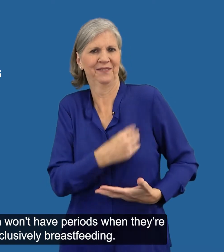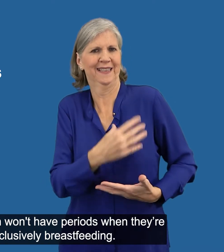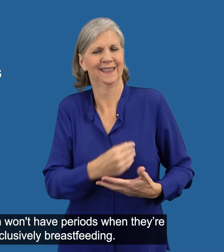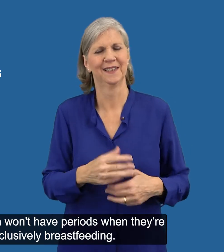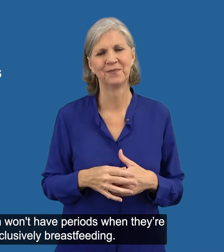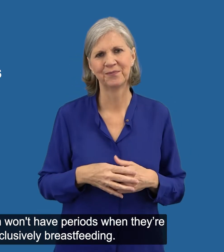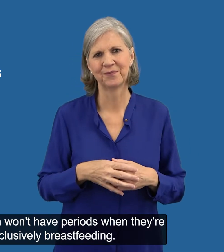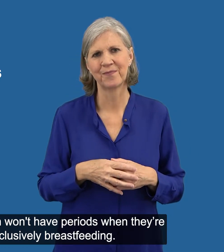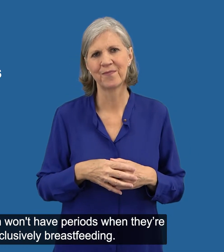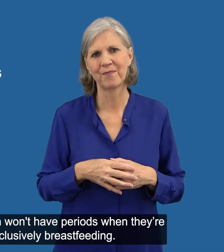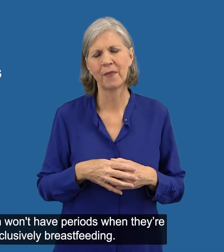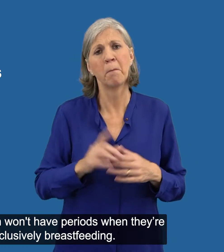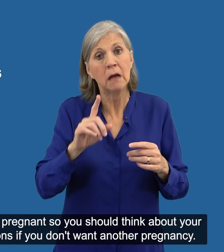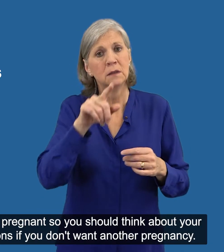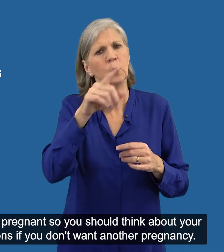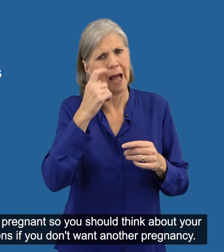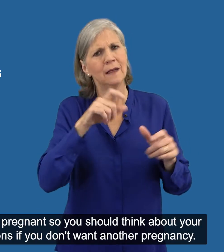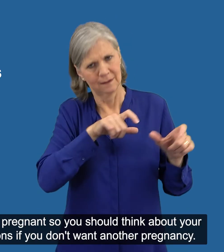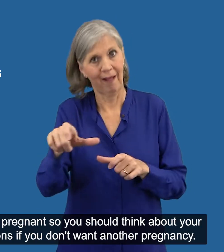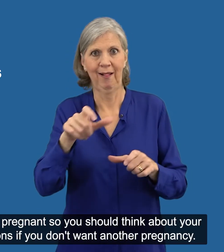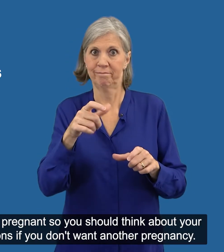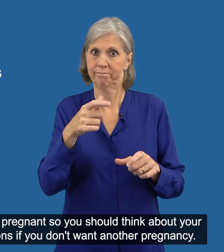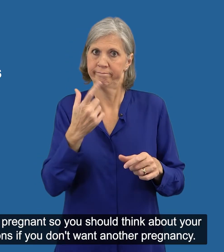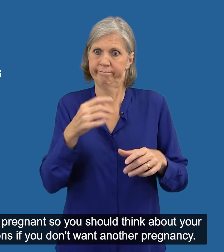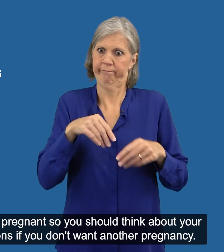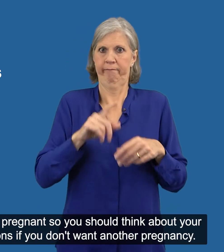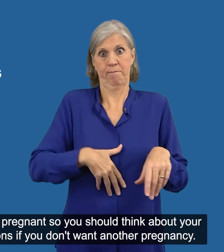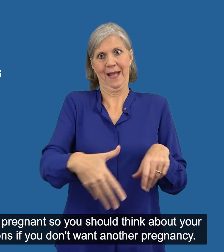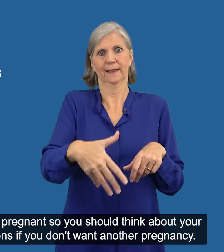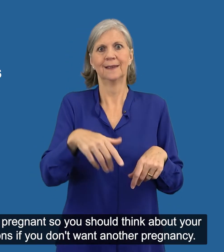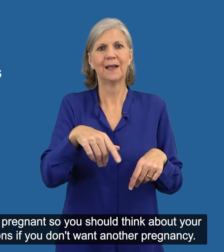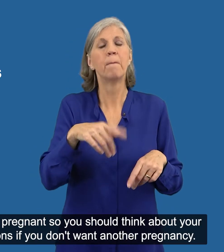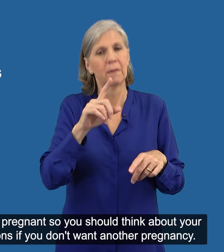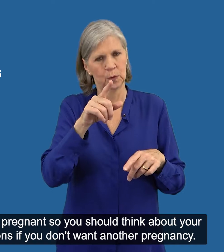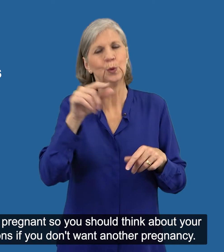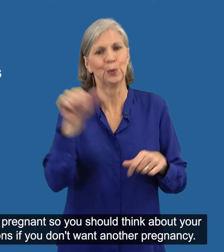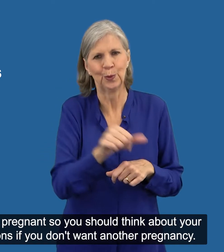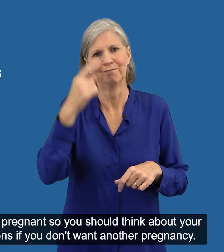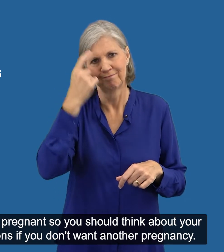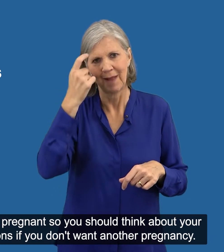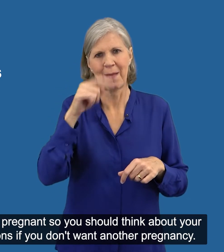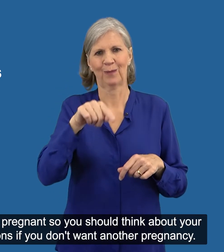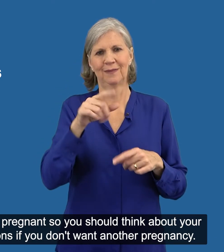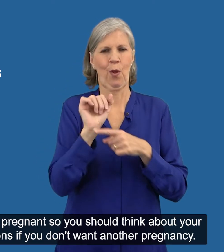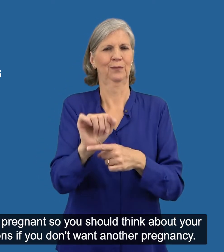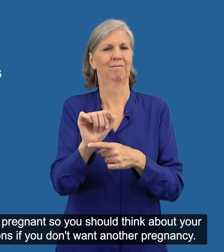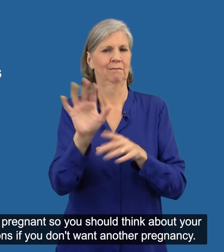breastfeeding. But you can still get pregnant, So, you should think about your